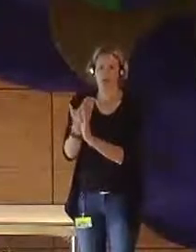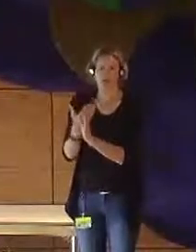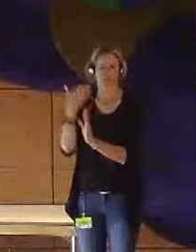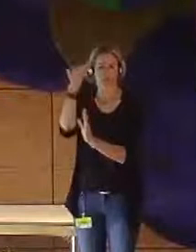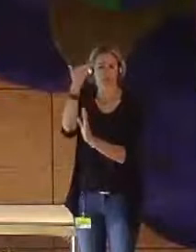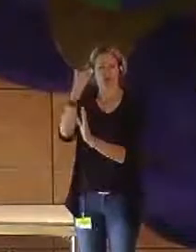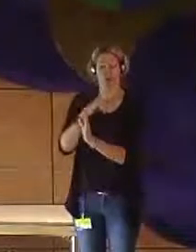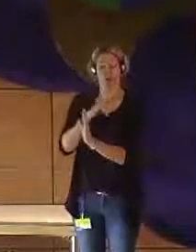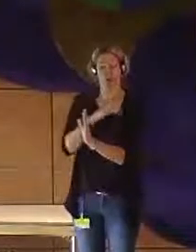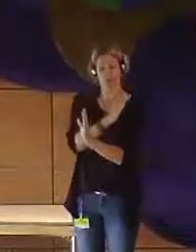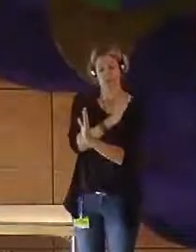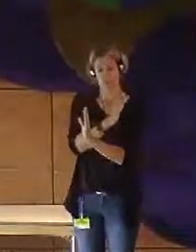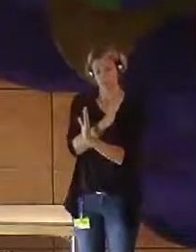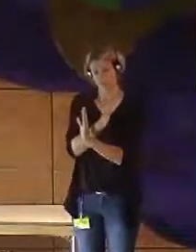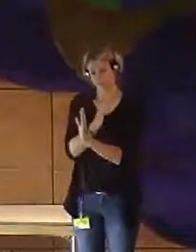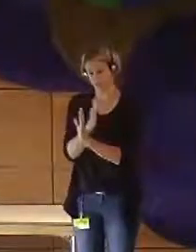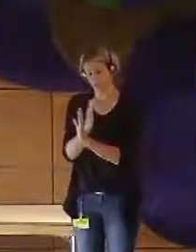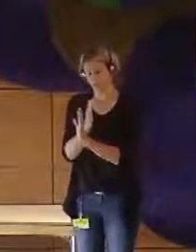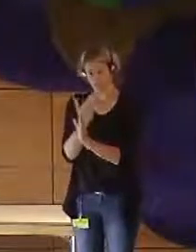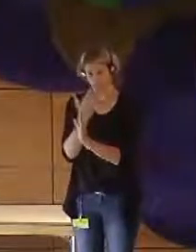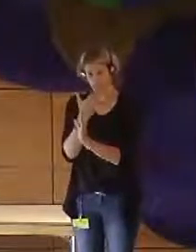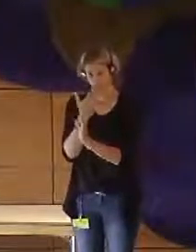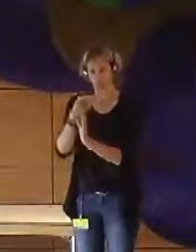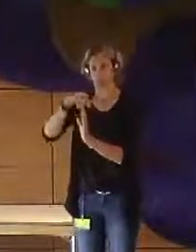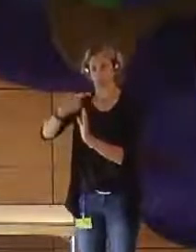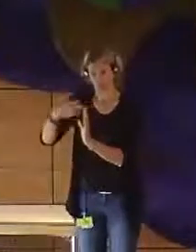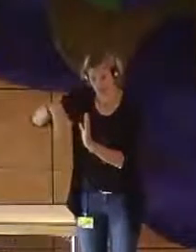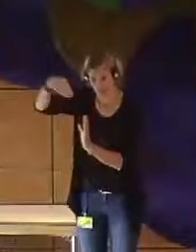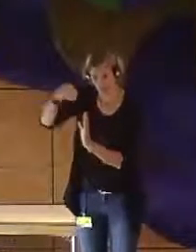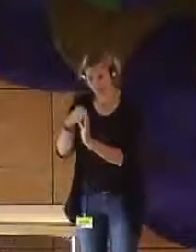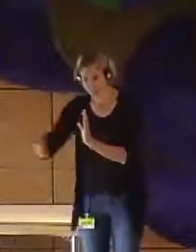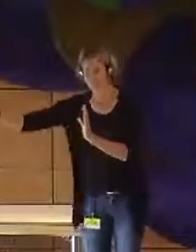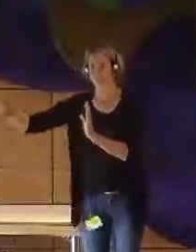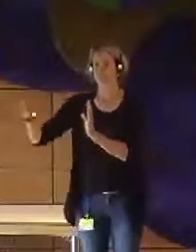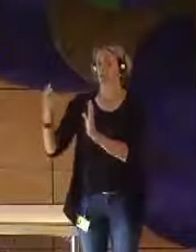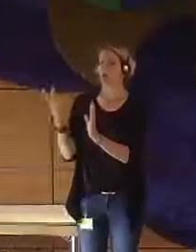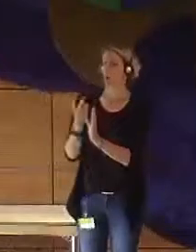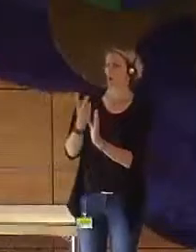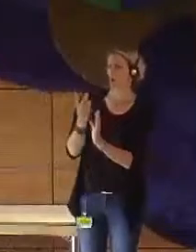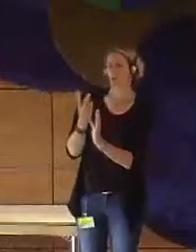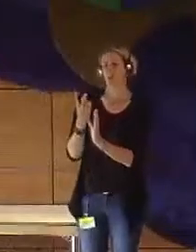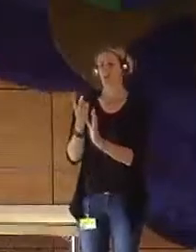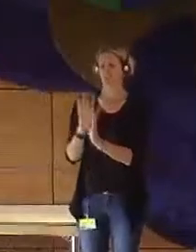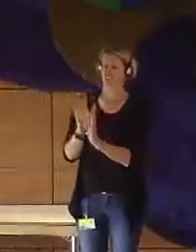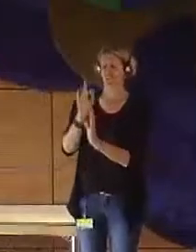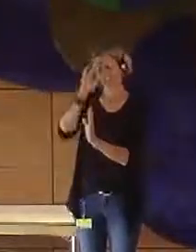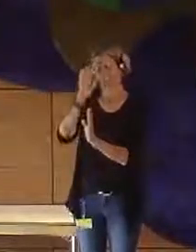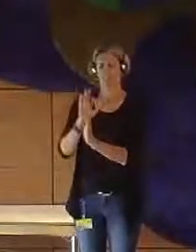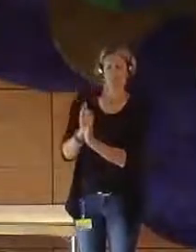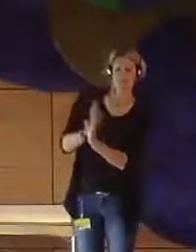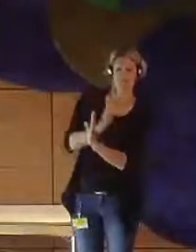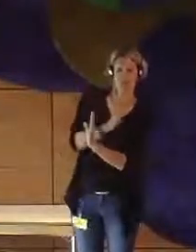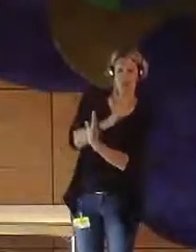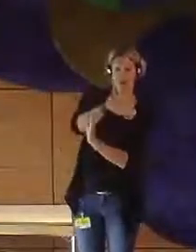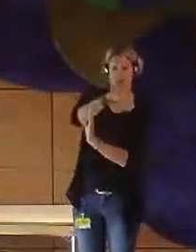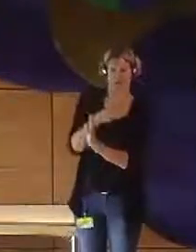failed, so has fallen out the normal range, before introducing it, or if you have a strong suspicion that